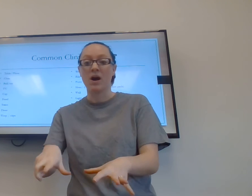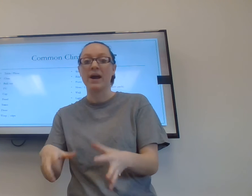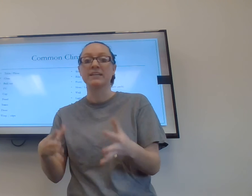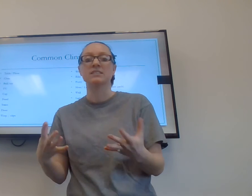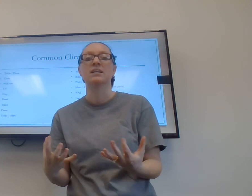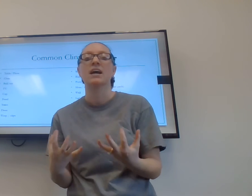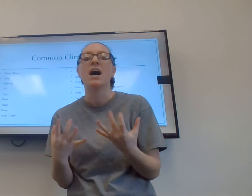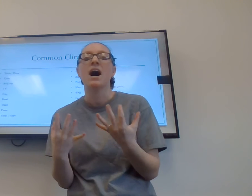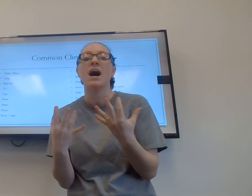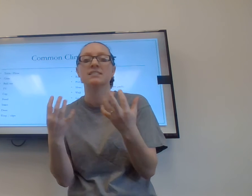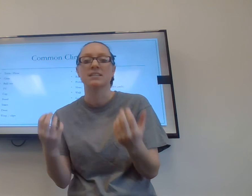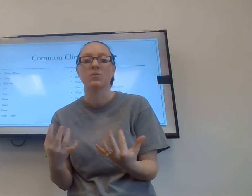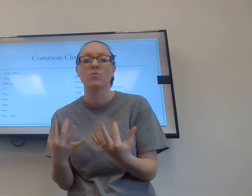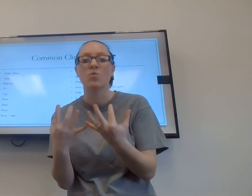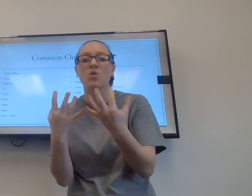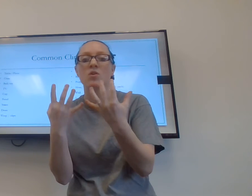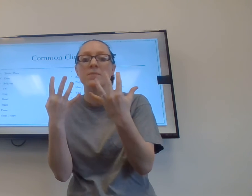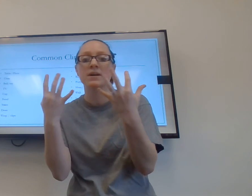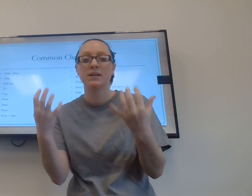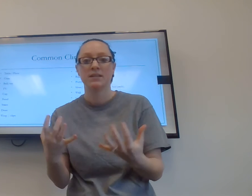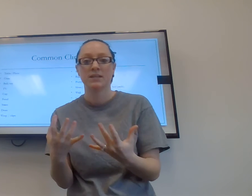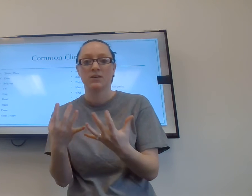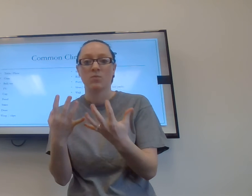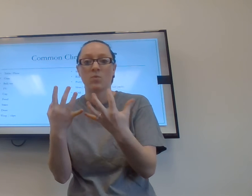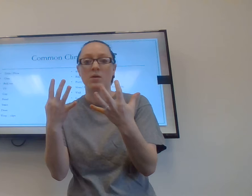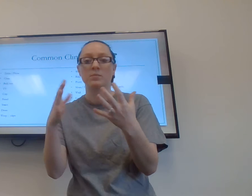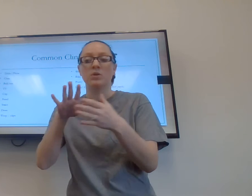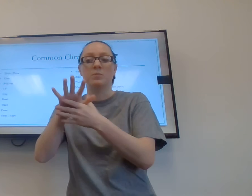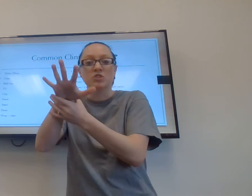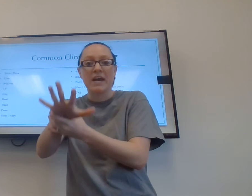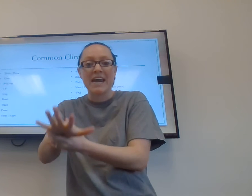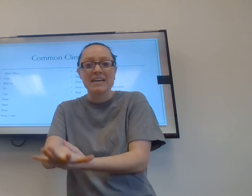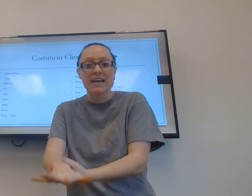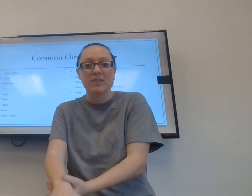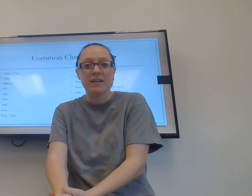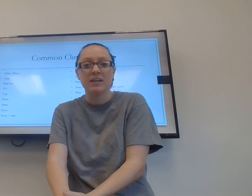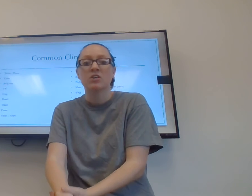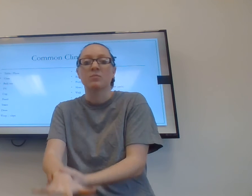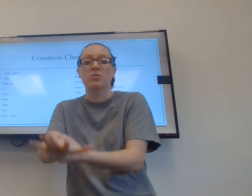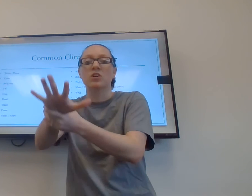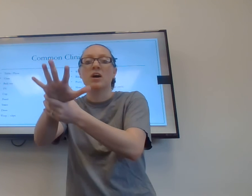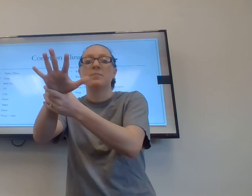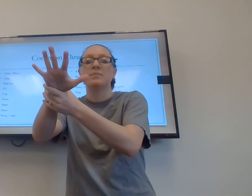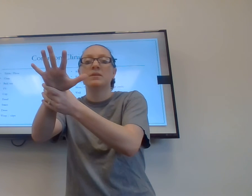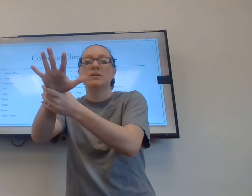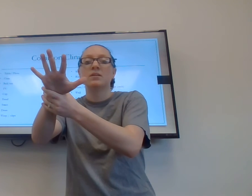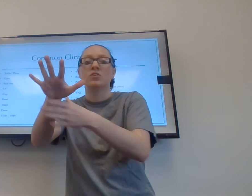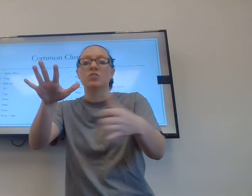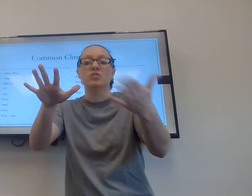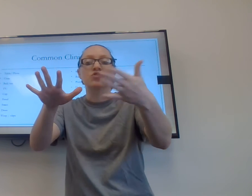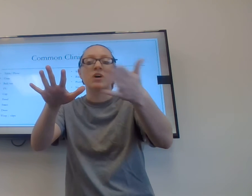Wax is going to get hot. It's going to get warm. Warm. When you put your hand down in it, pull it up. You're going to